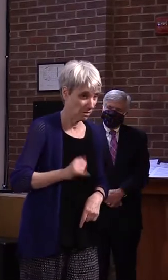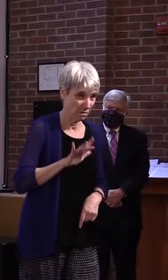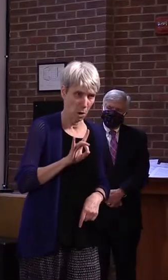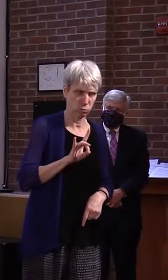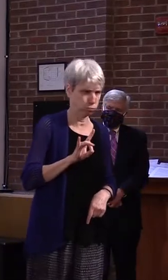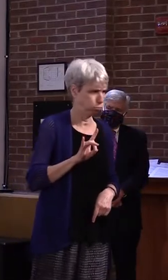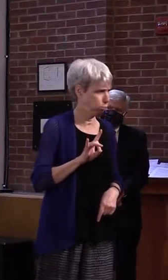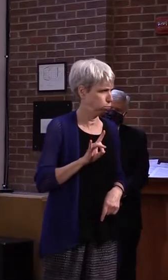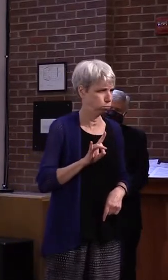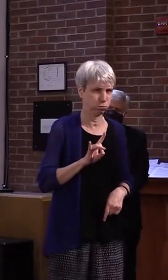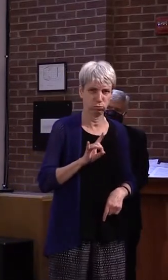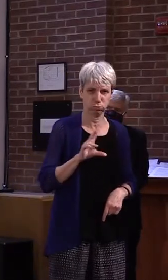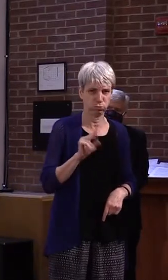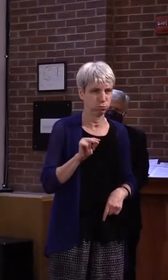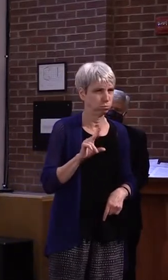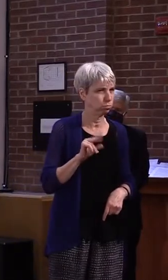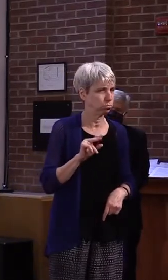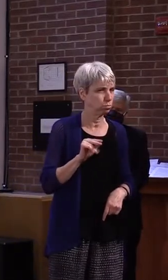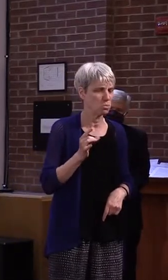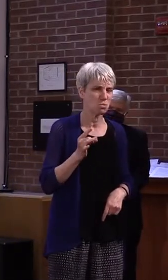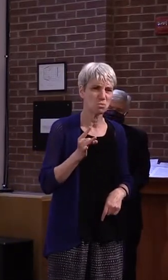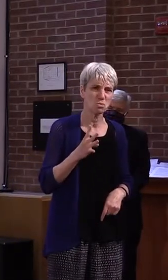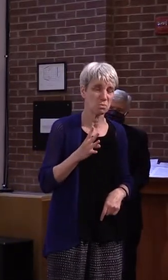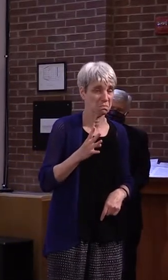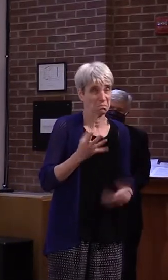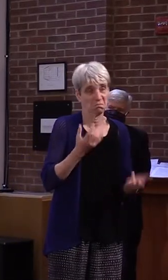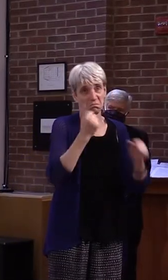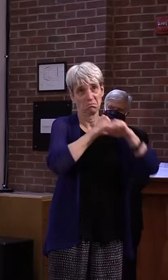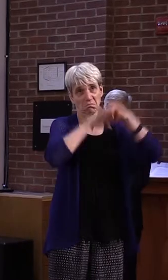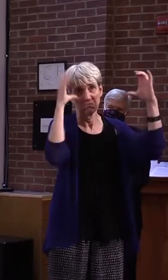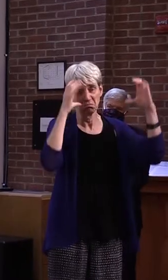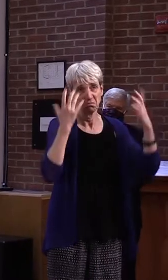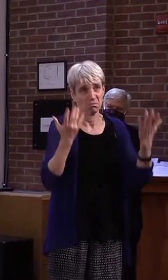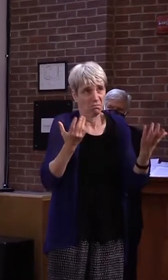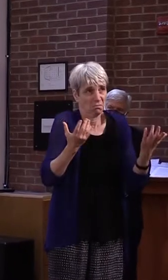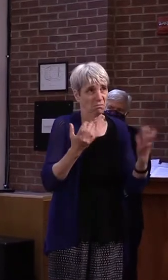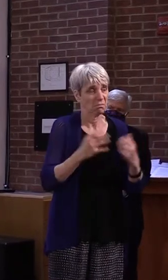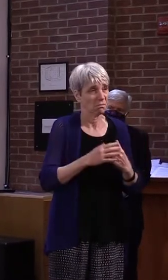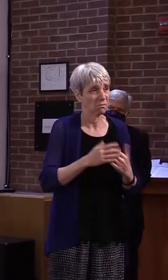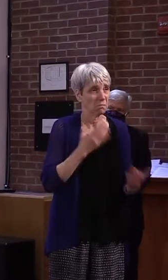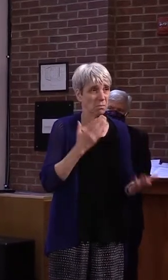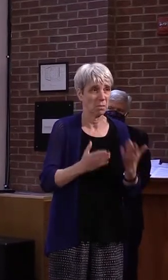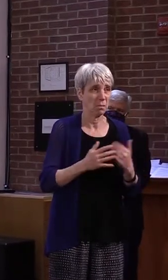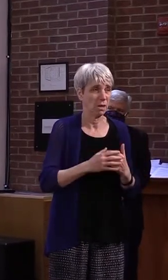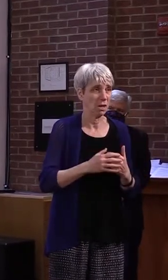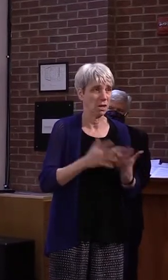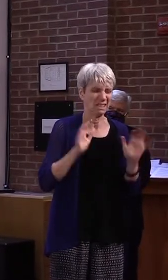and hadn't taken these steps, my guess is we would be facing